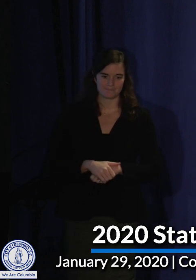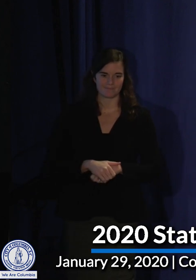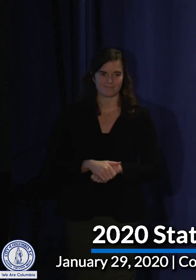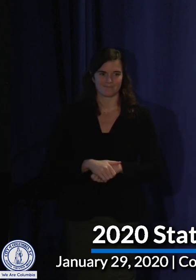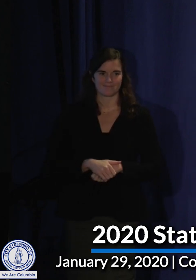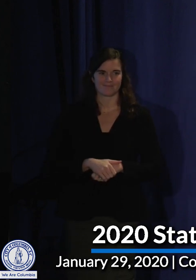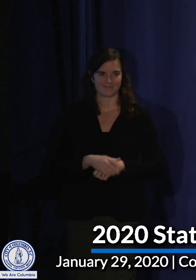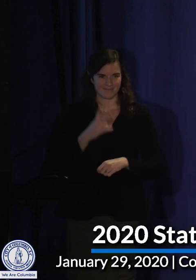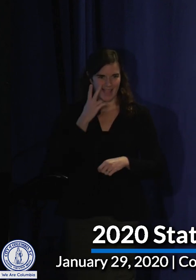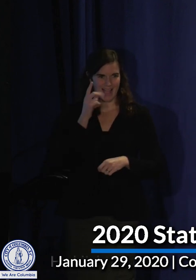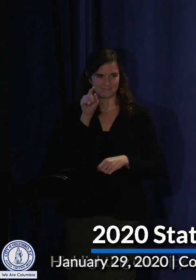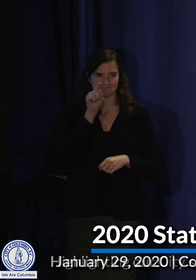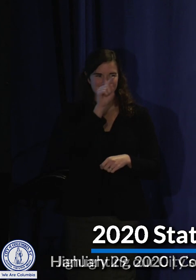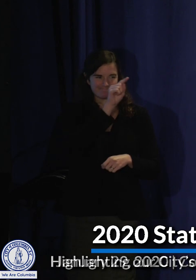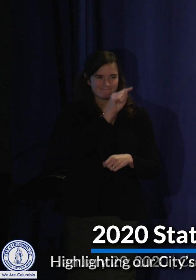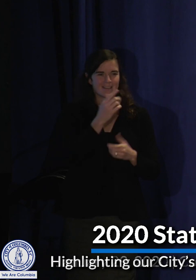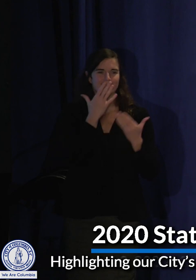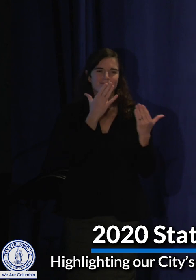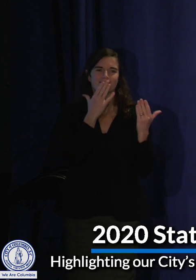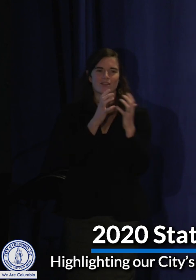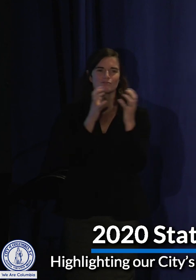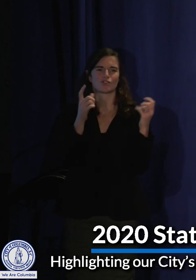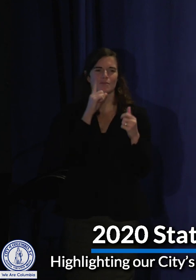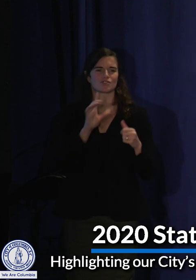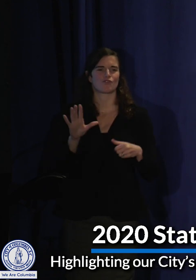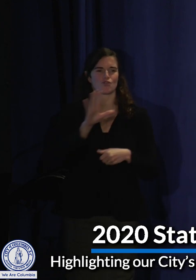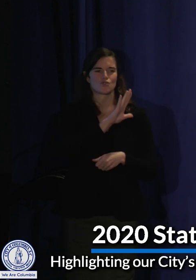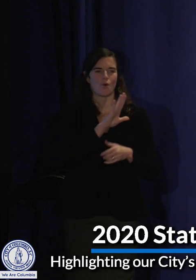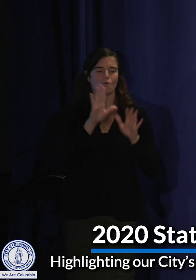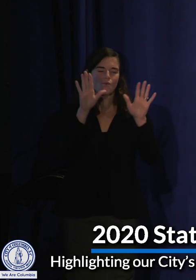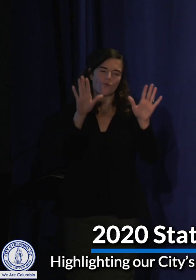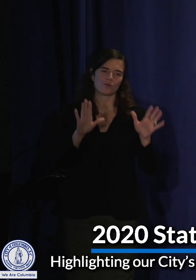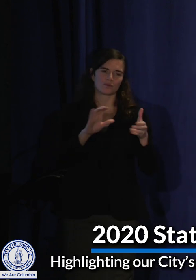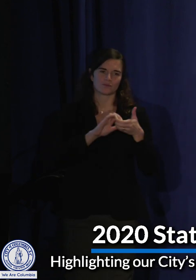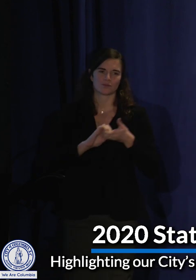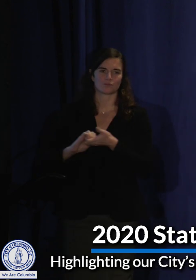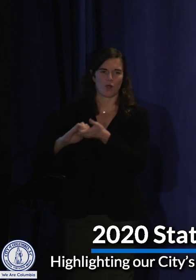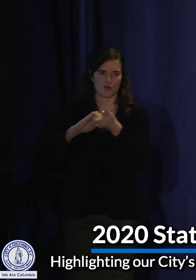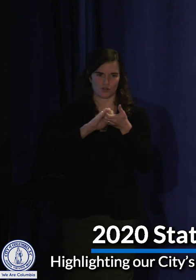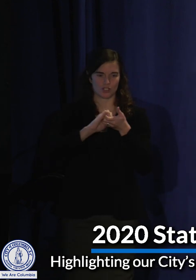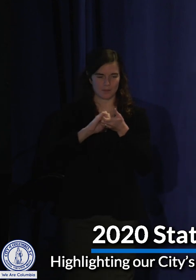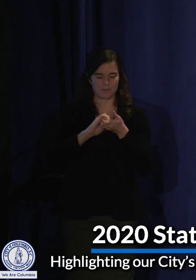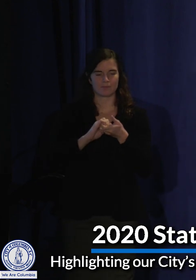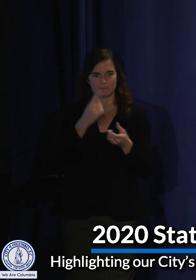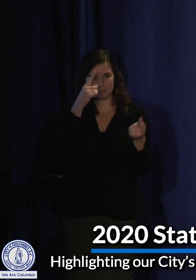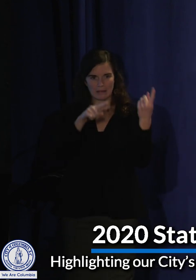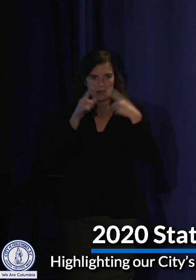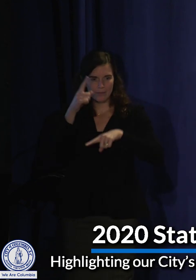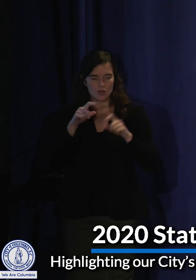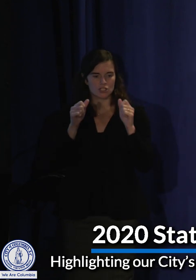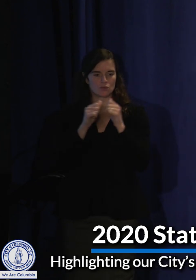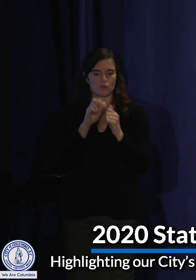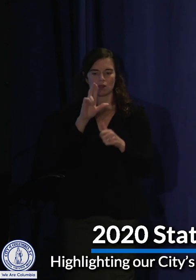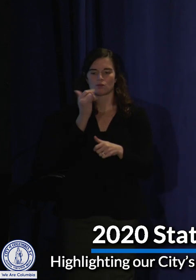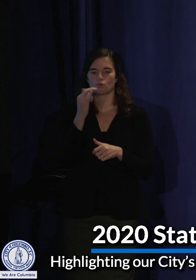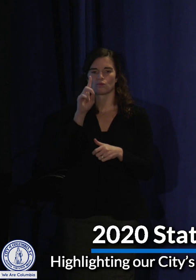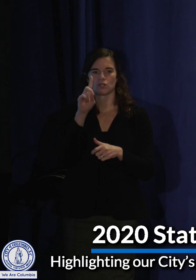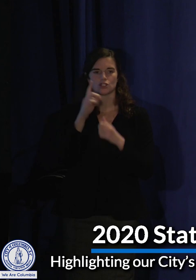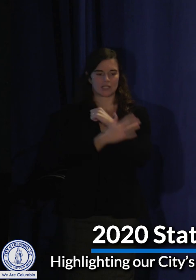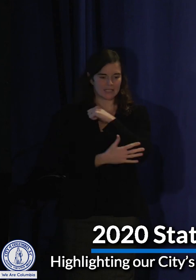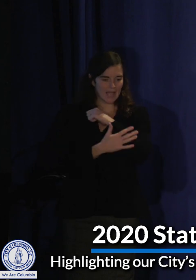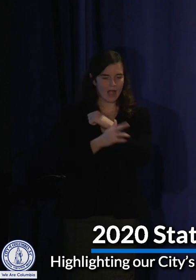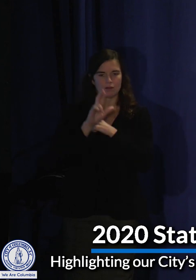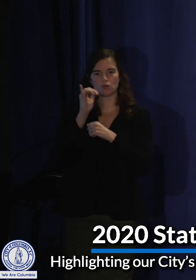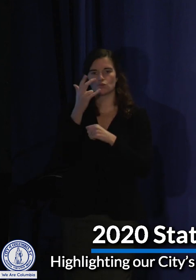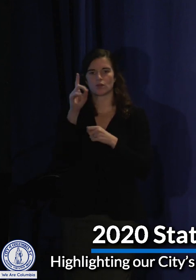Councilwoman, I see you right there too. Thanking you so much for your incredible partnership in collaboration with Richland County and Richland School District 1,